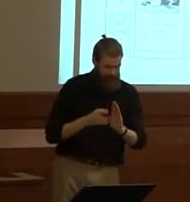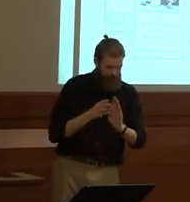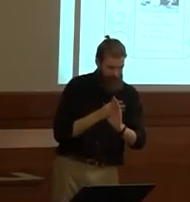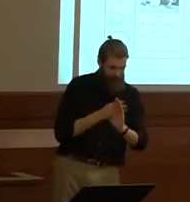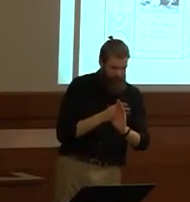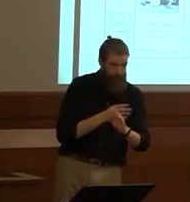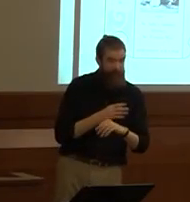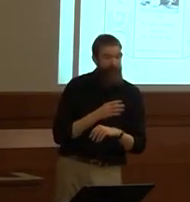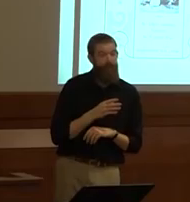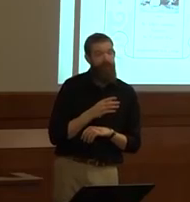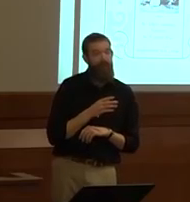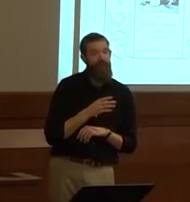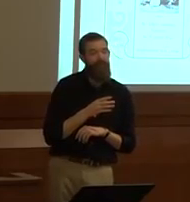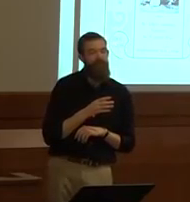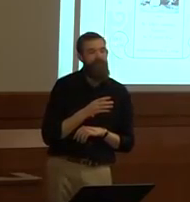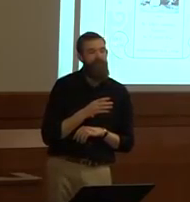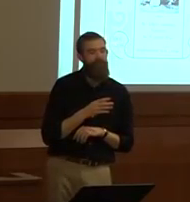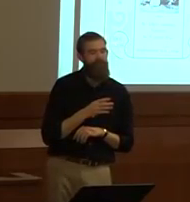Before that,